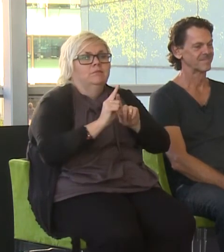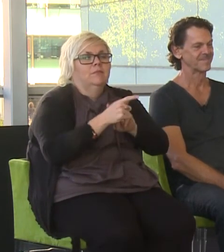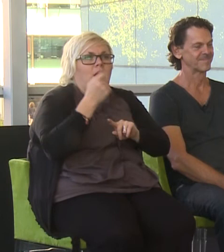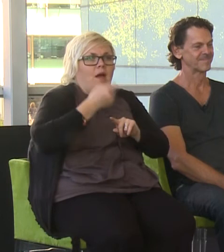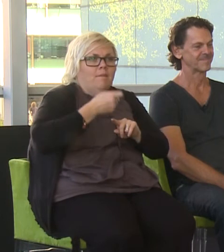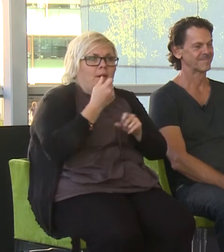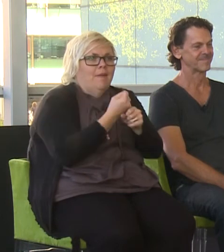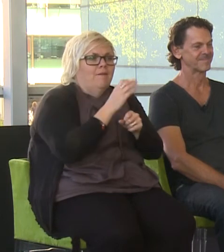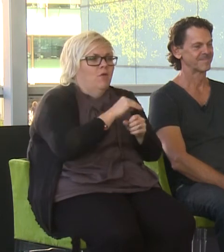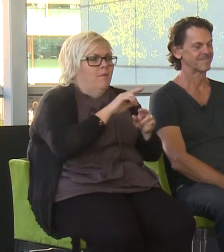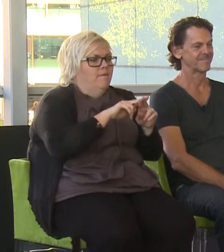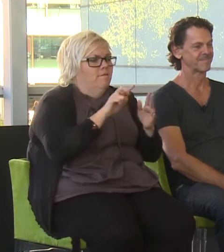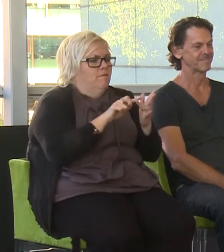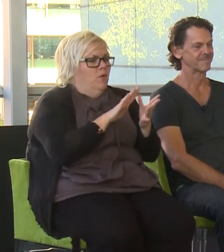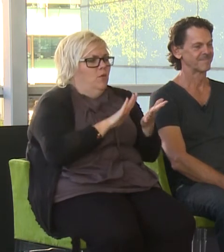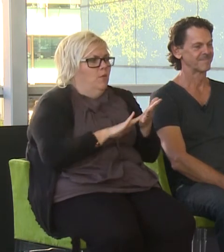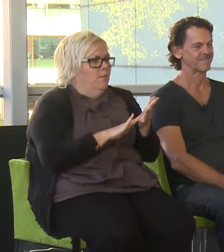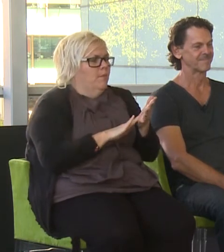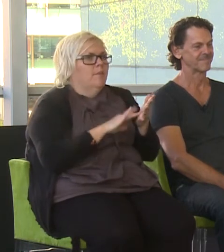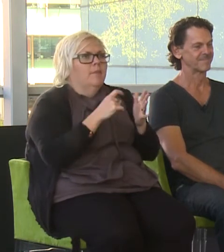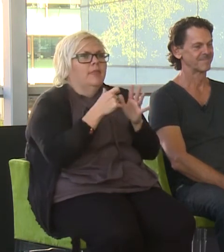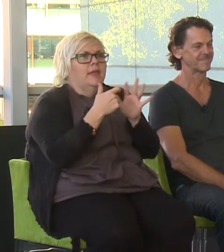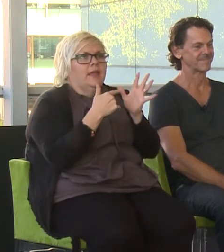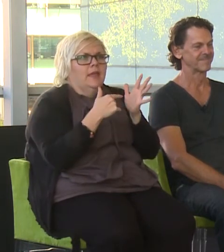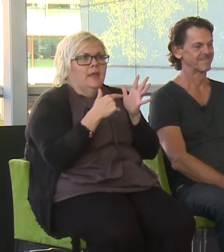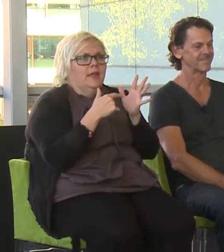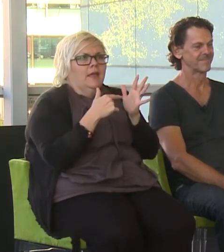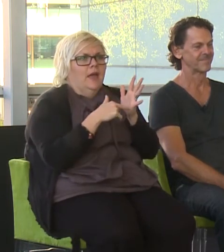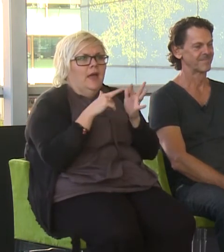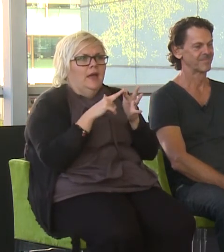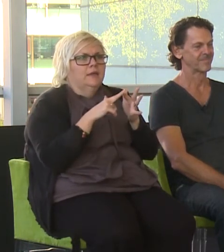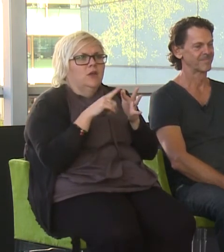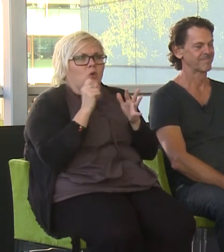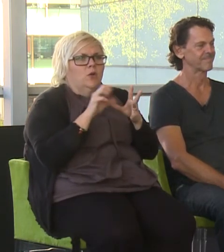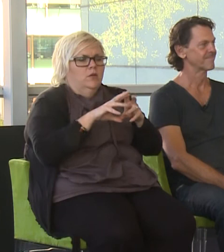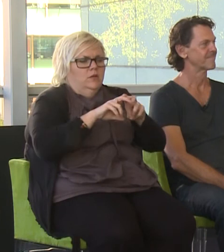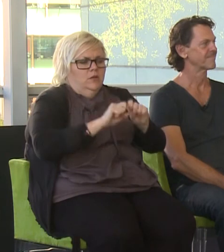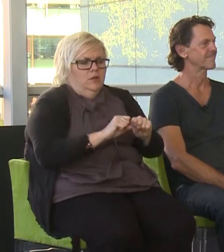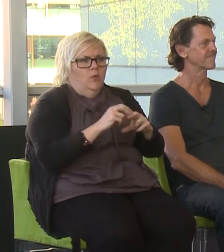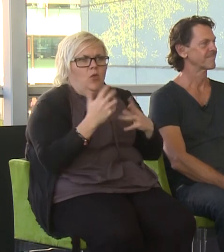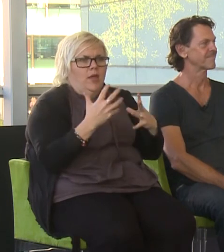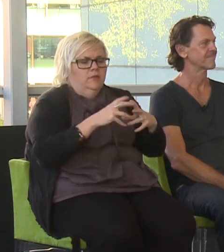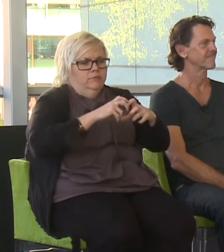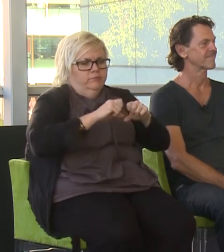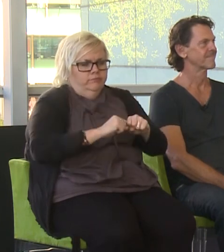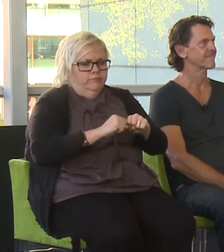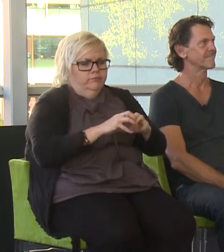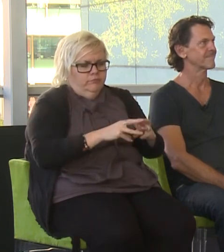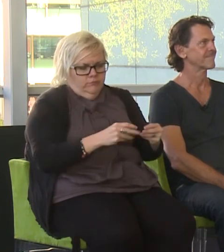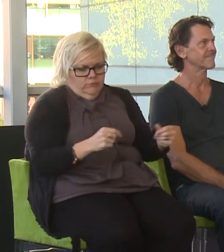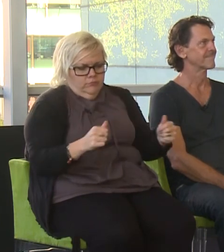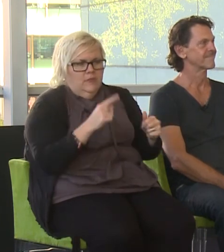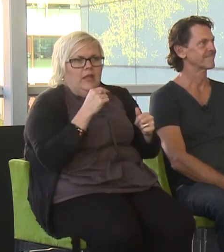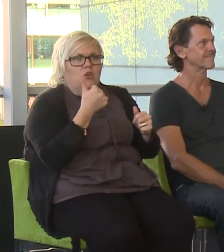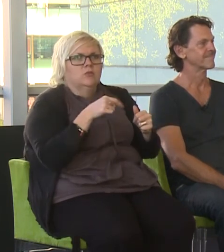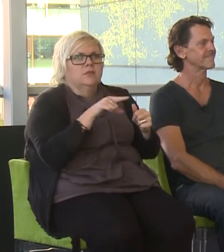florist foam that Kate could crush in her bare hands. So that footage could be then used as a guide to